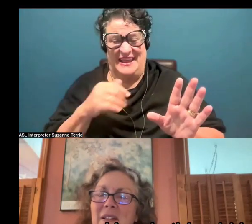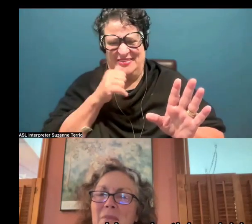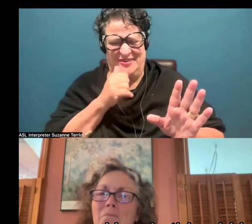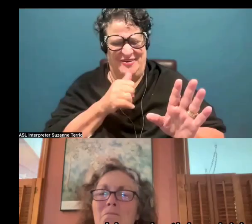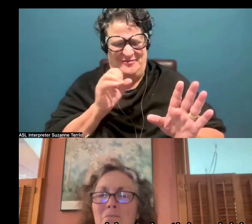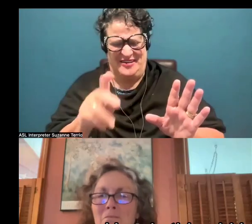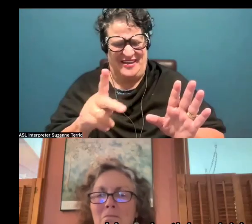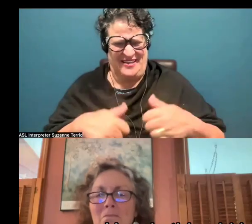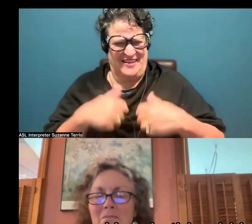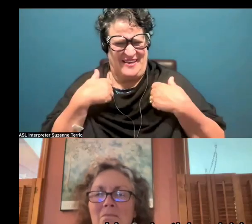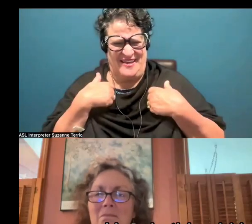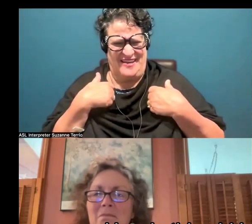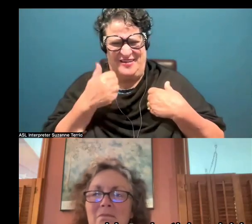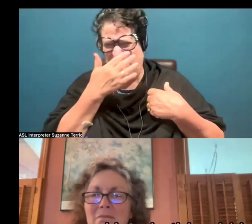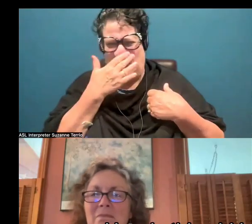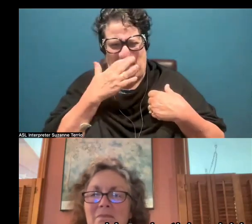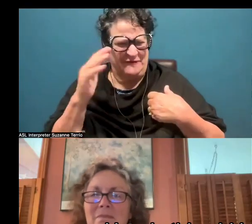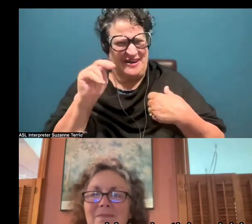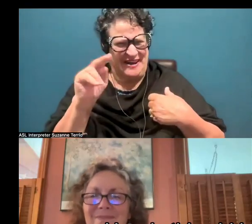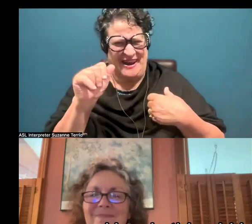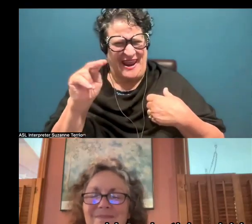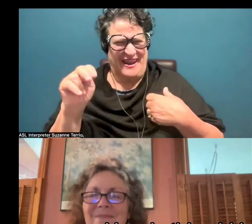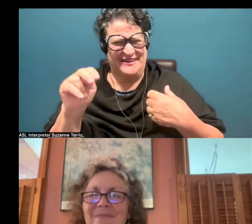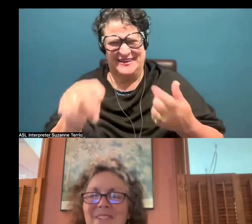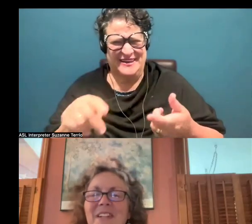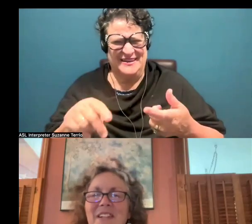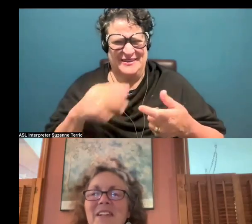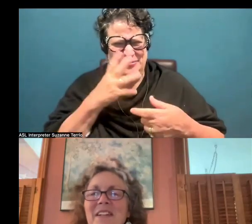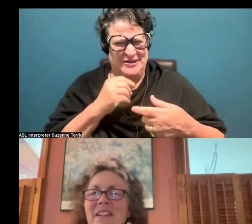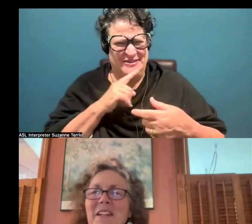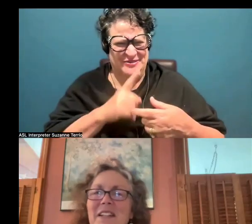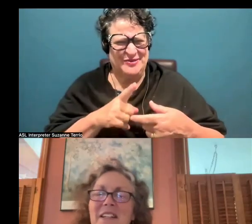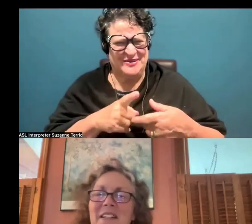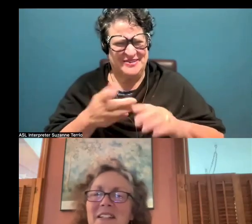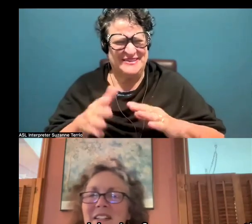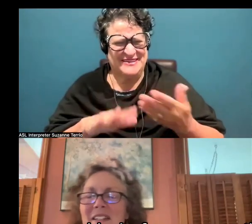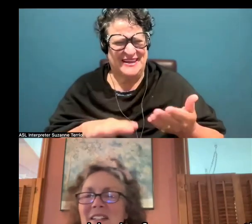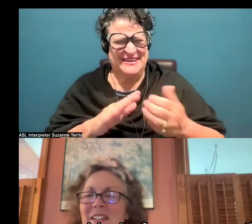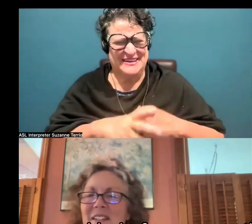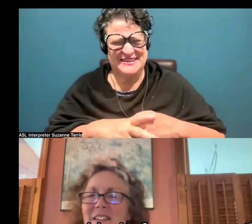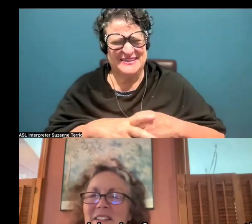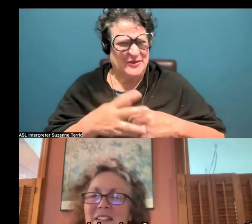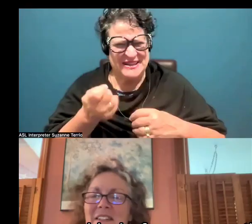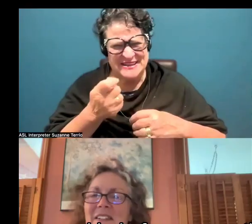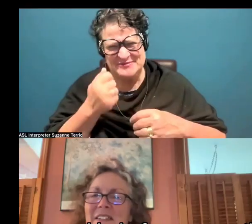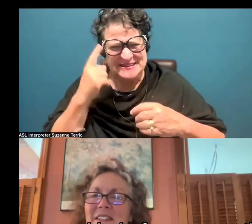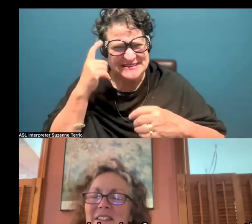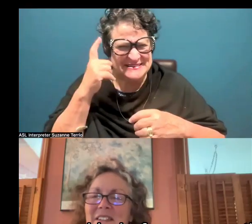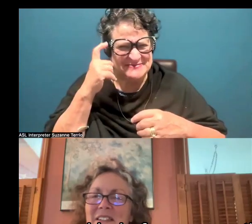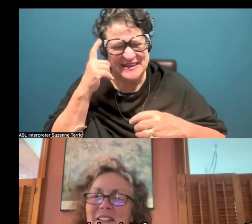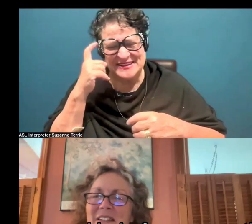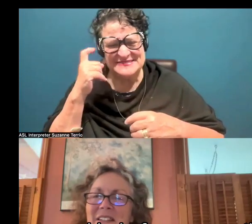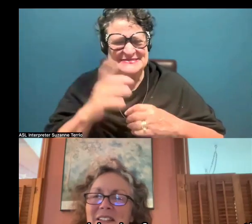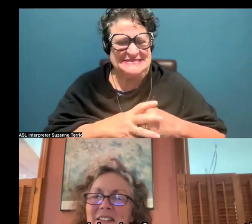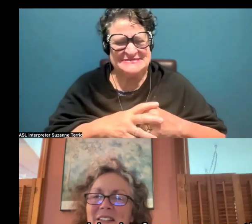alive if Nan Yeah. is pretty sure that she was dead? So there's a little bit of kind of suspense there too. But it was